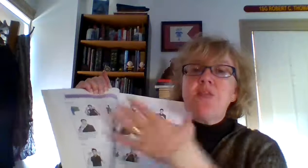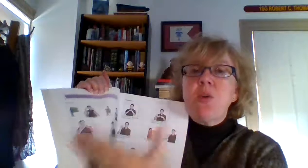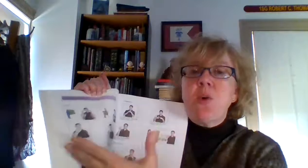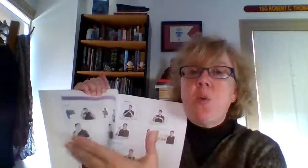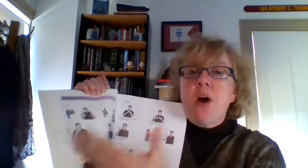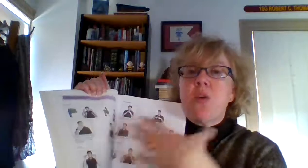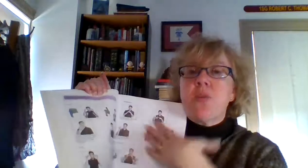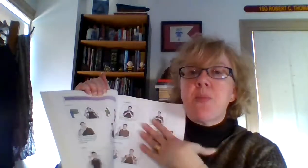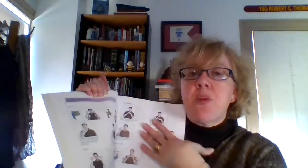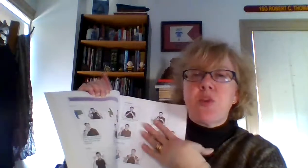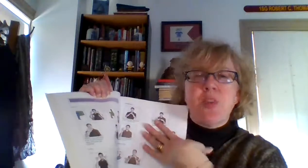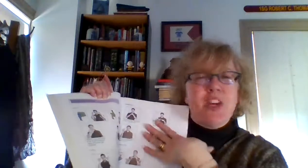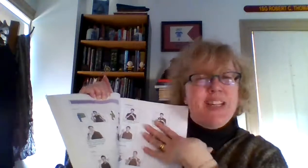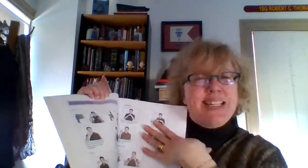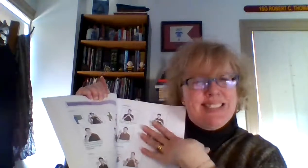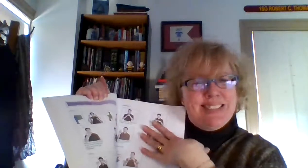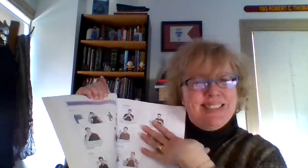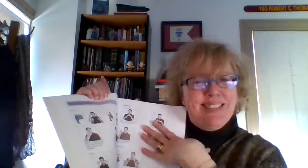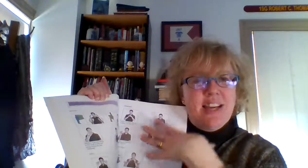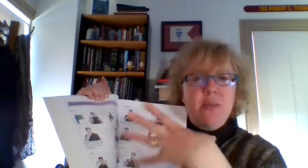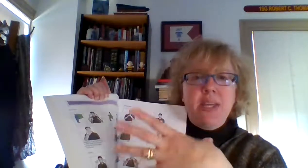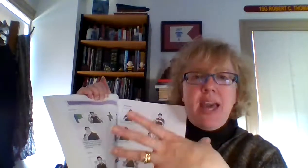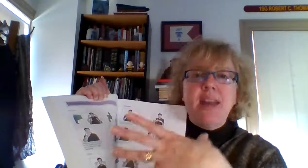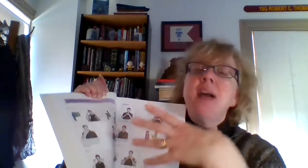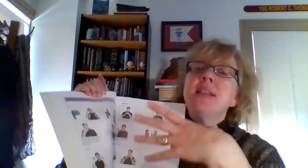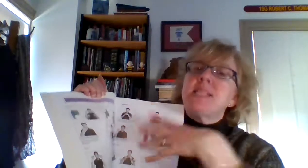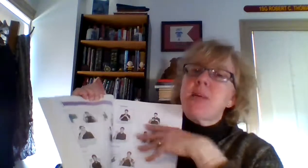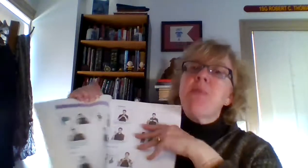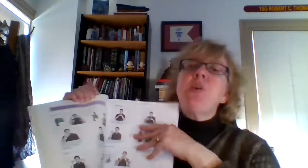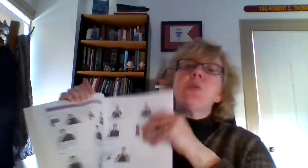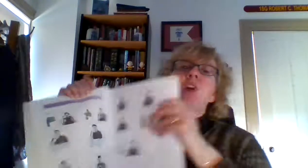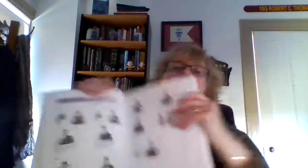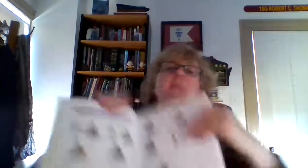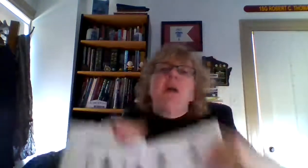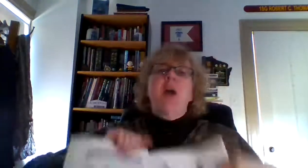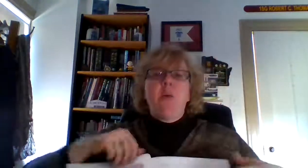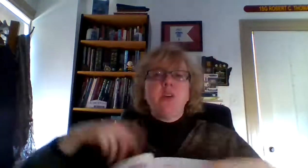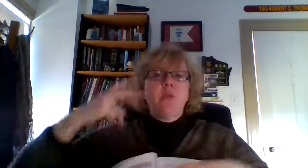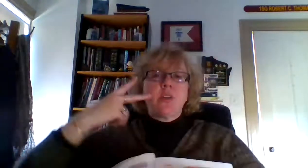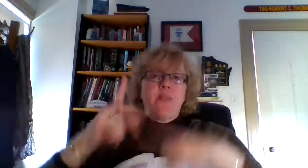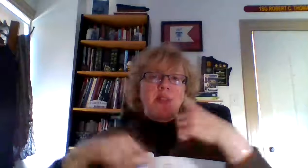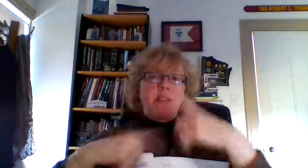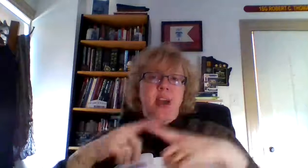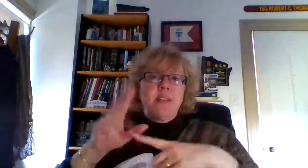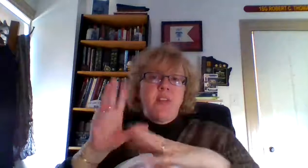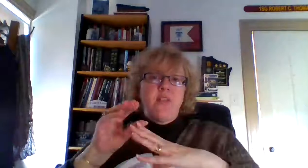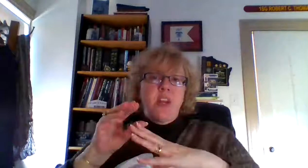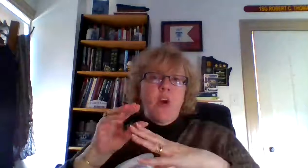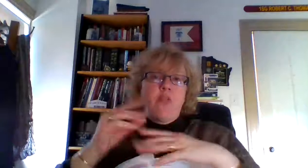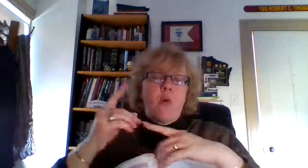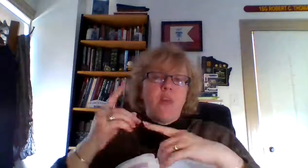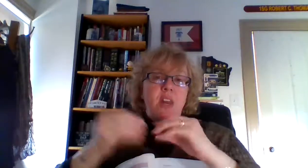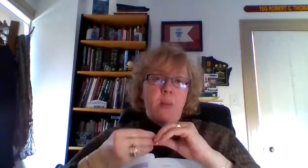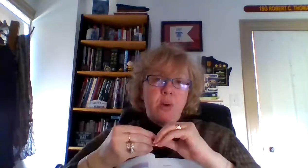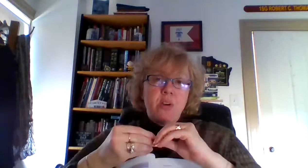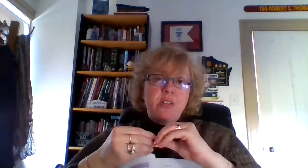Unit 1 or from Unit 2 that you're like, I don't really get, like some of you were talking about how when you looked at the signs on the video for the numbers,